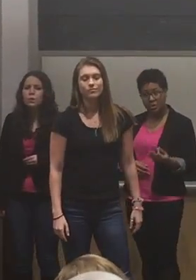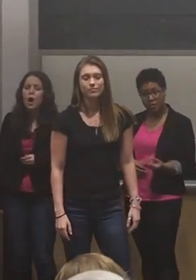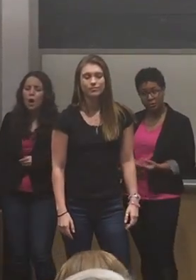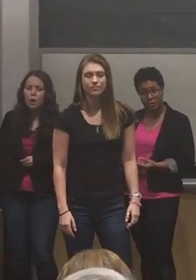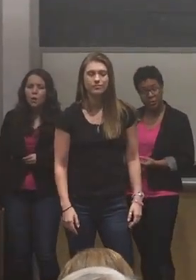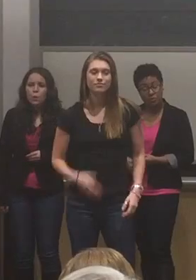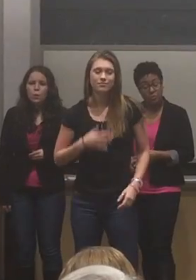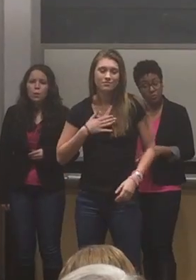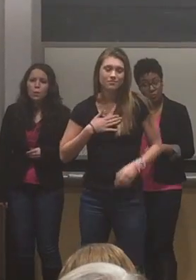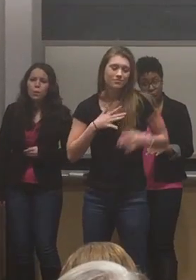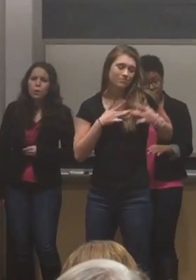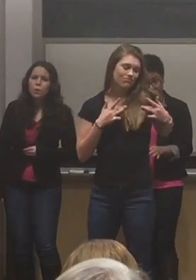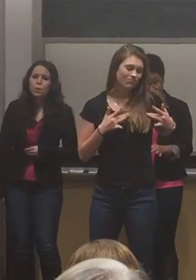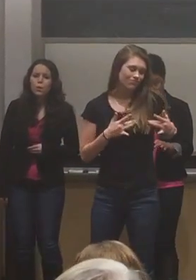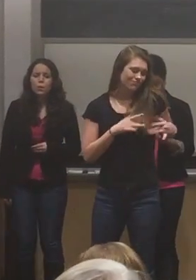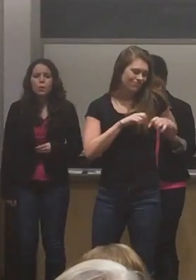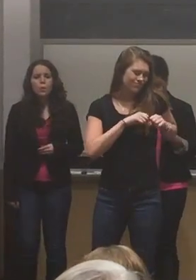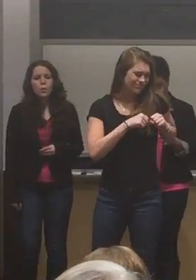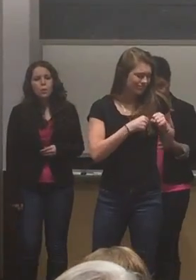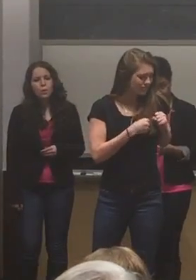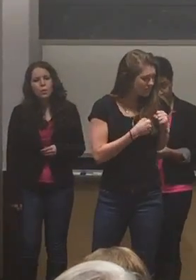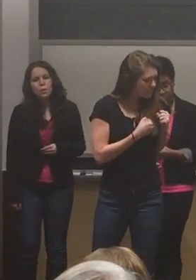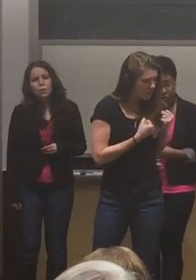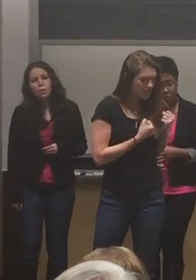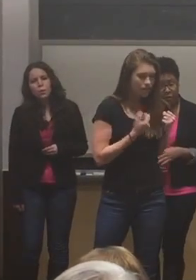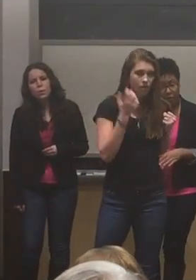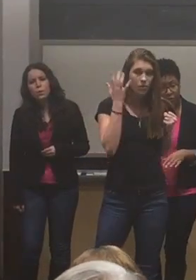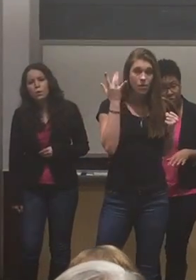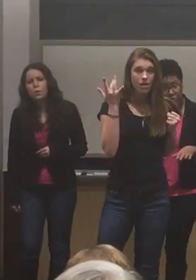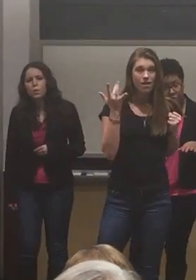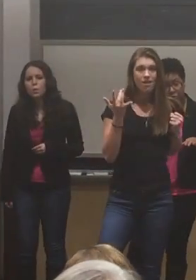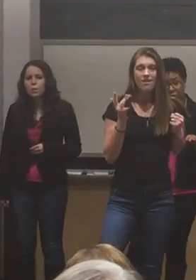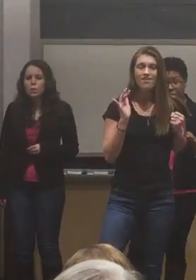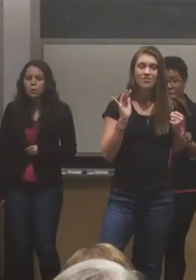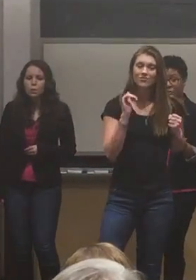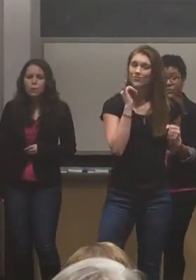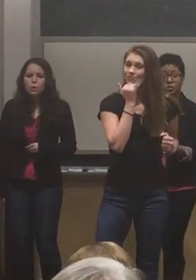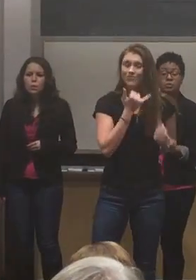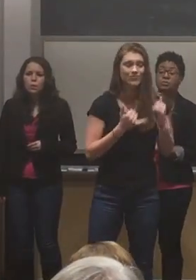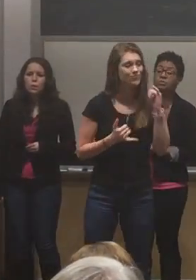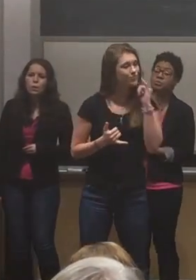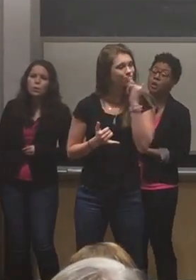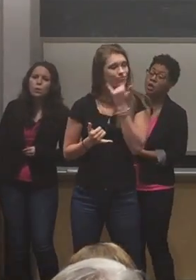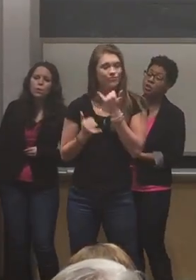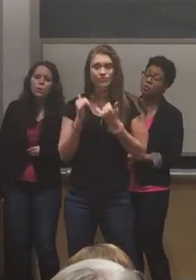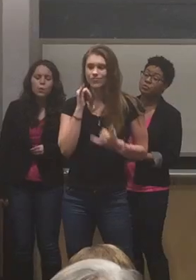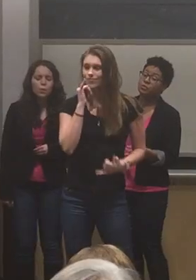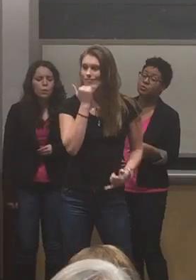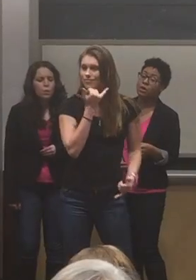Hearts get doors for your sins.